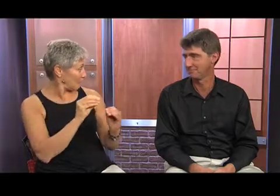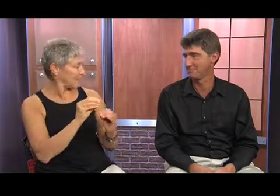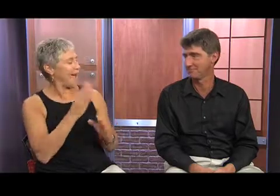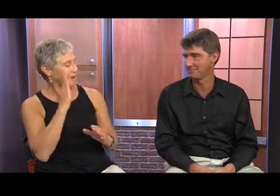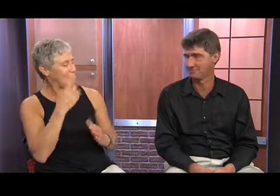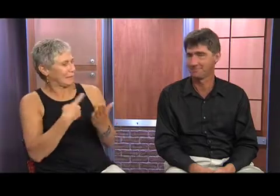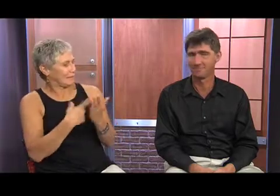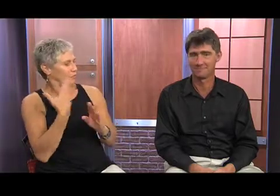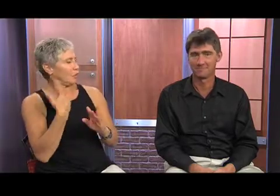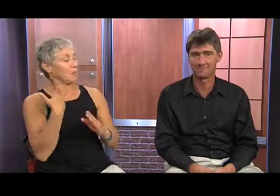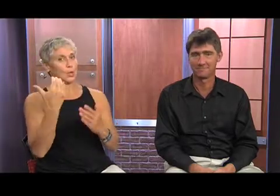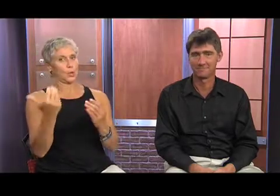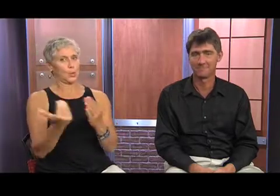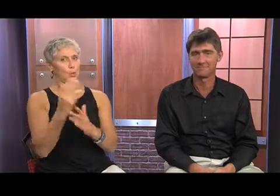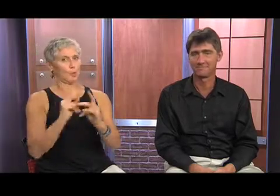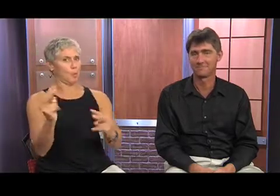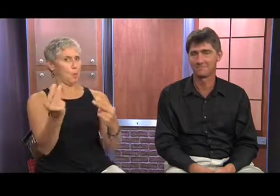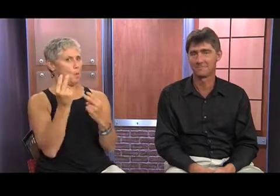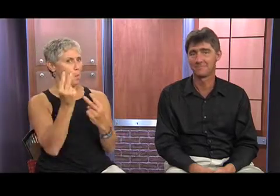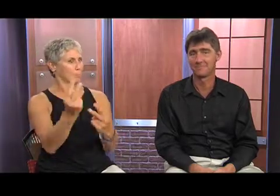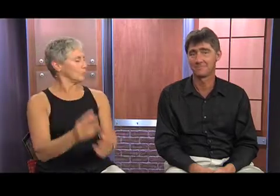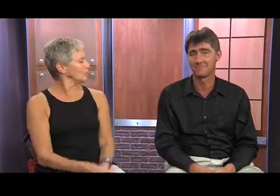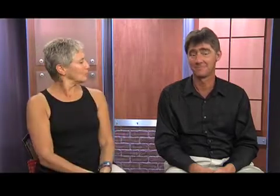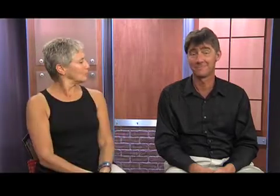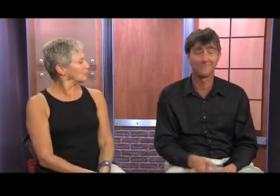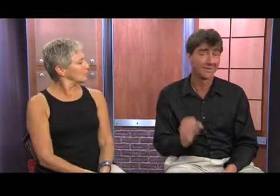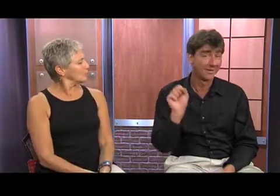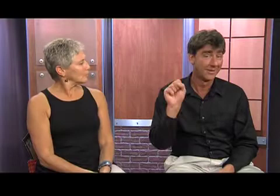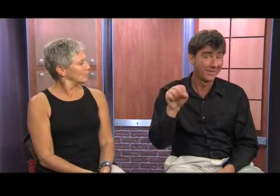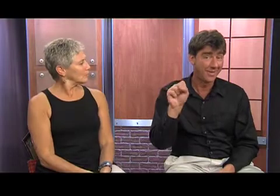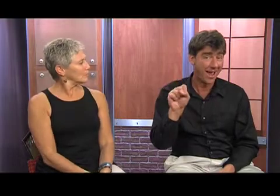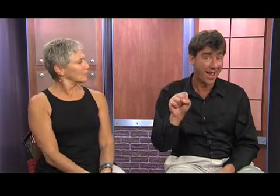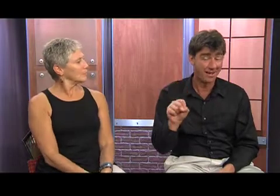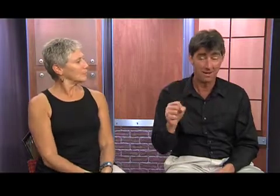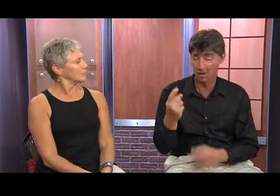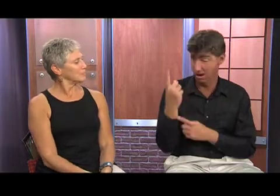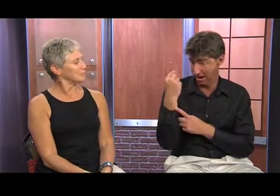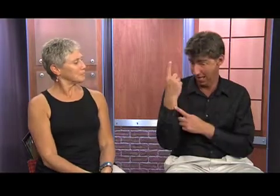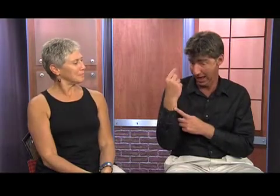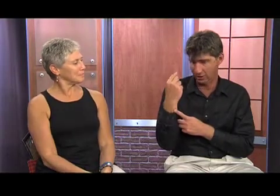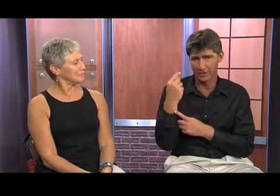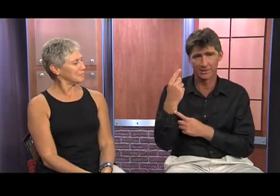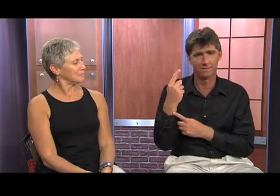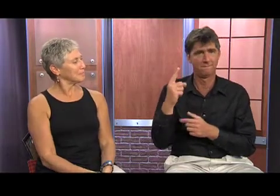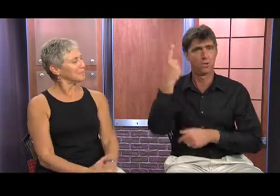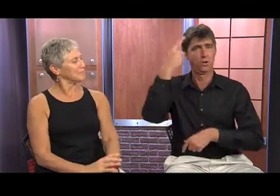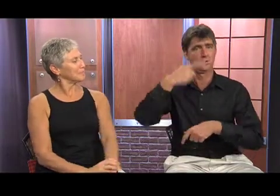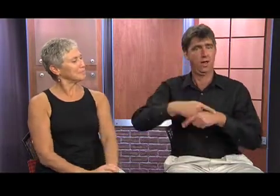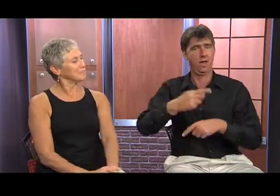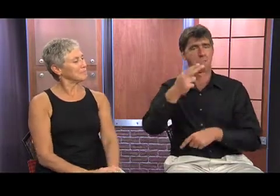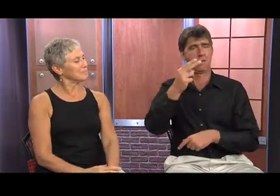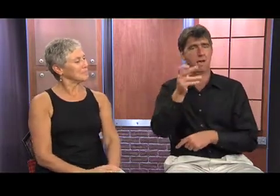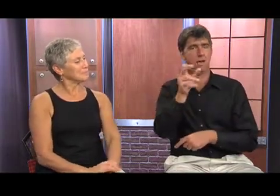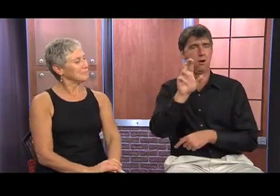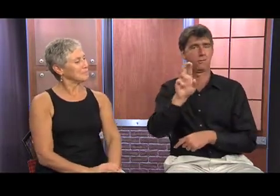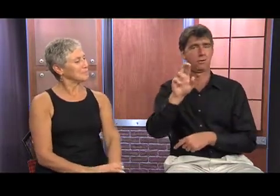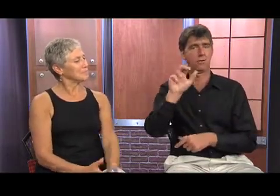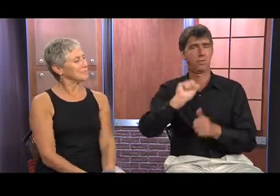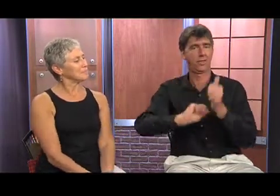some new listeners. Yeah, definitely. This is the second season, the second year that the Hanover has made this